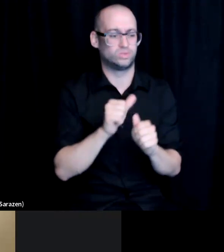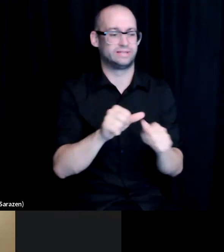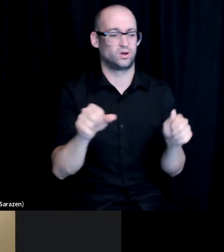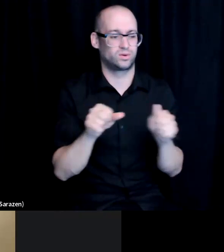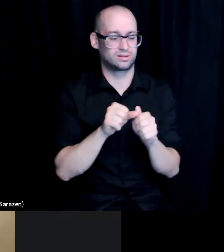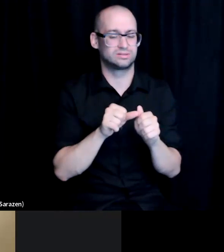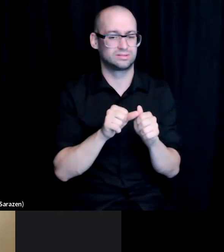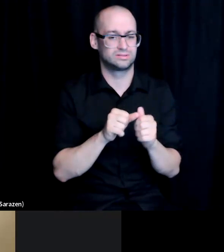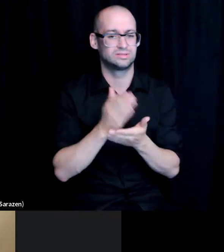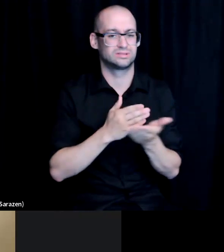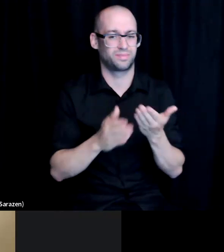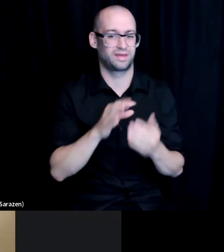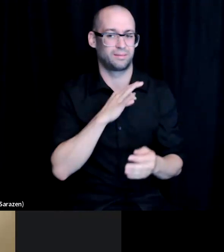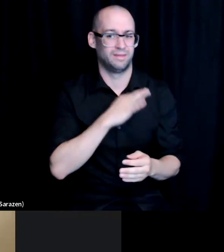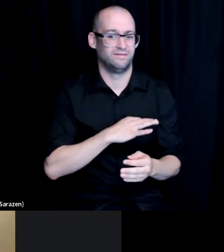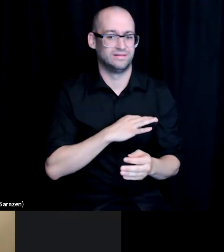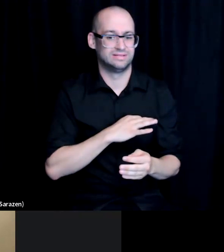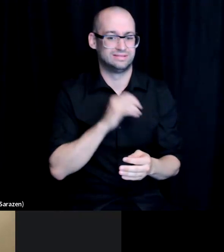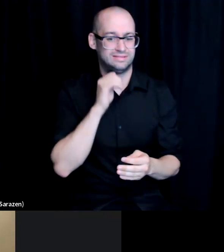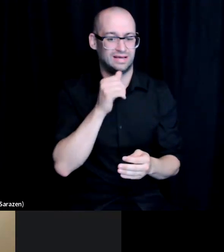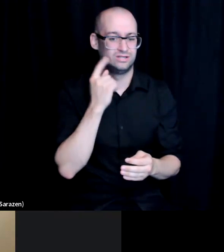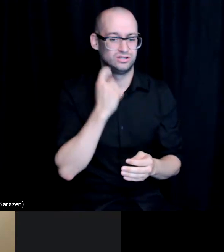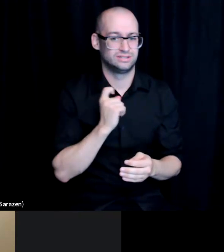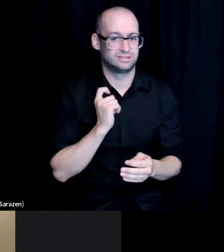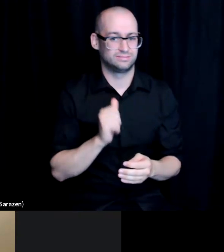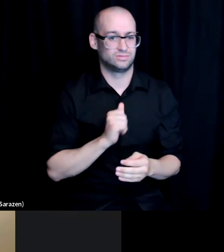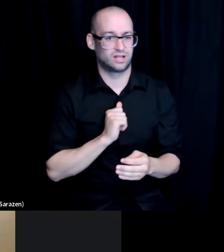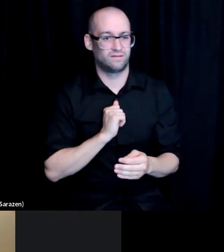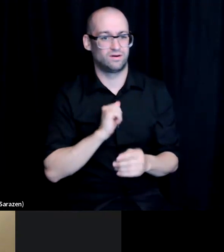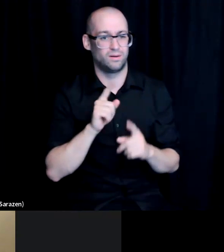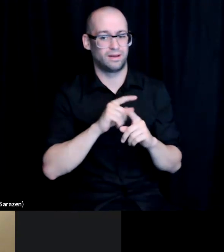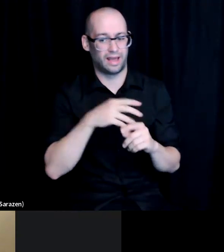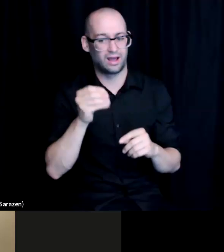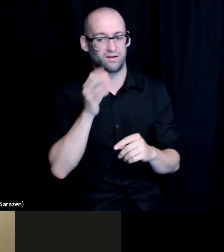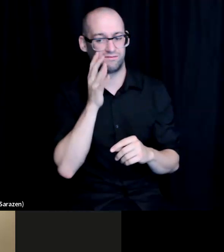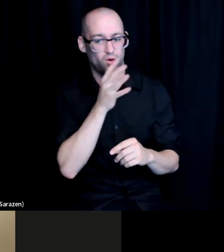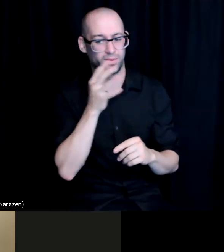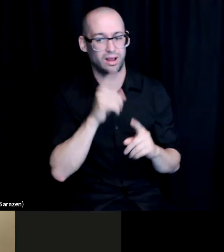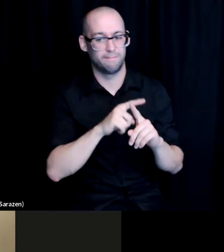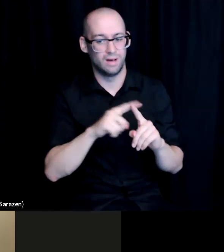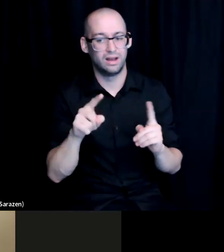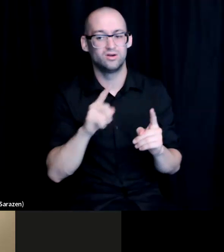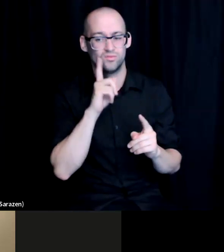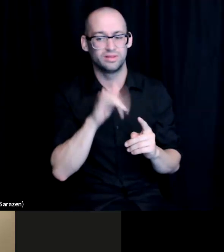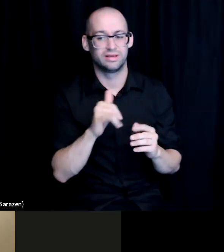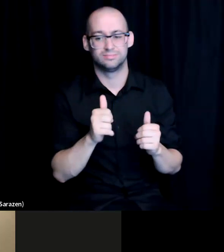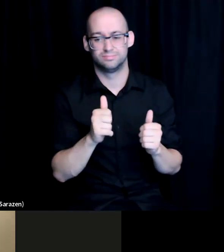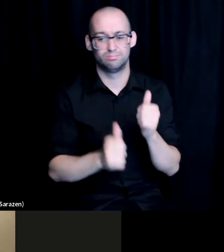you. benefits not only myself and our farming operation, but really all of our